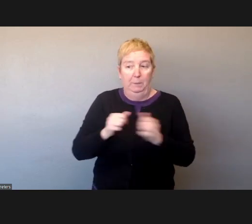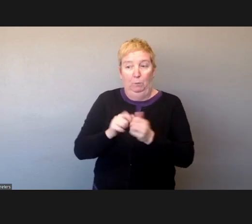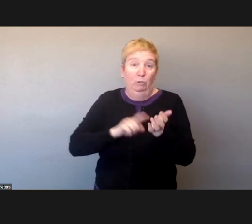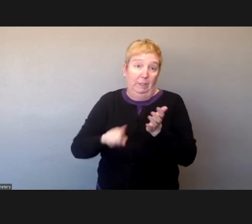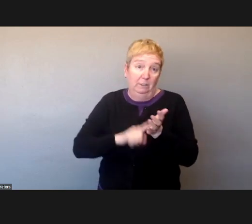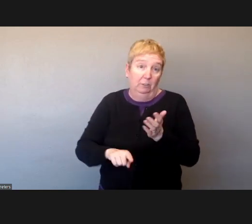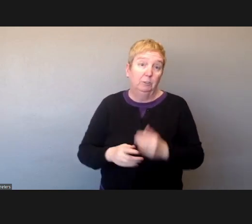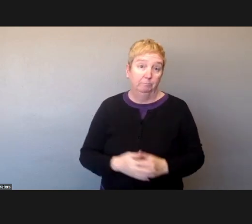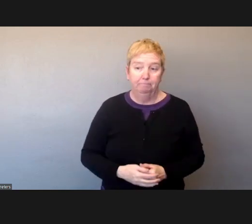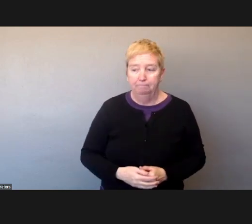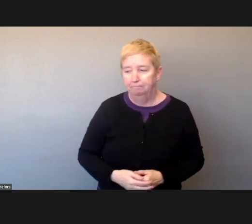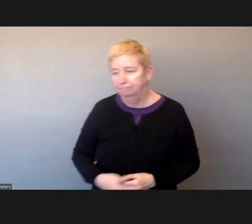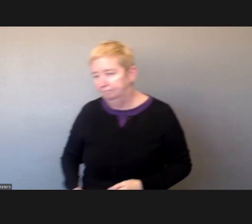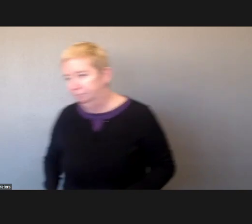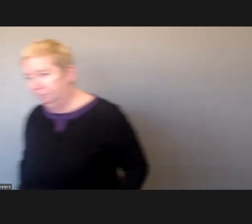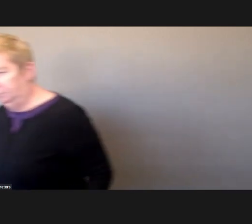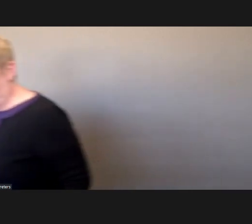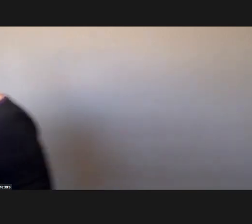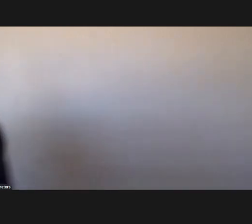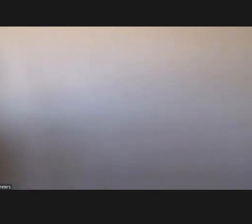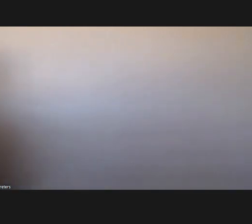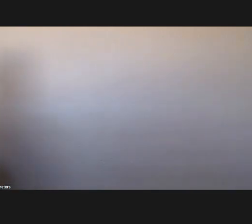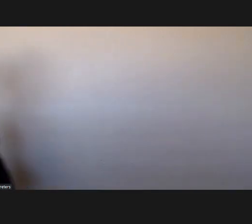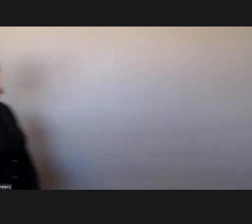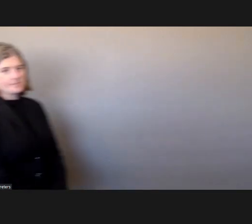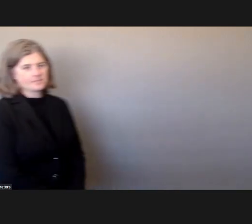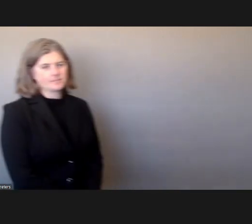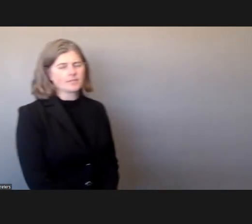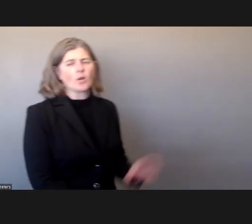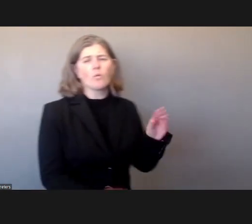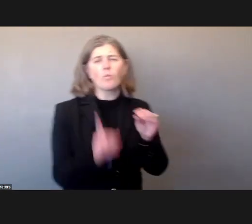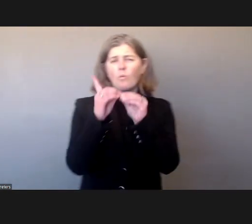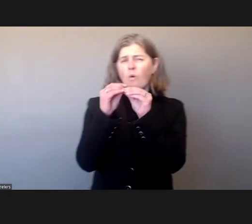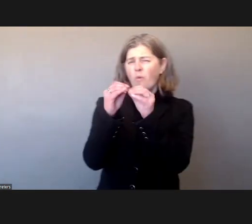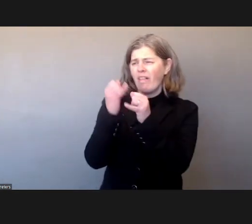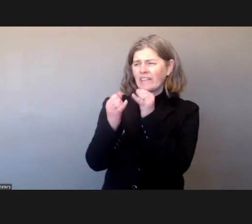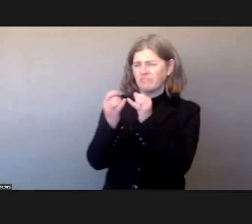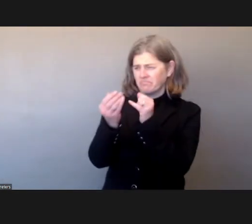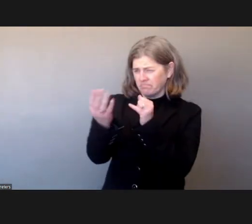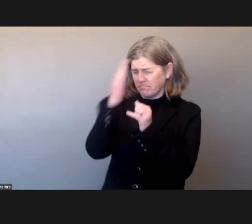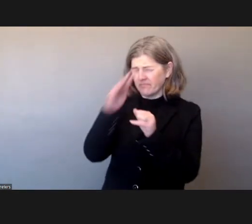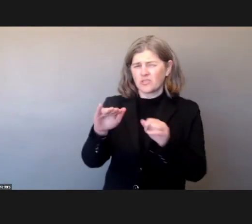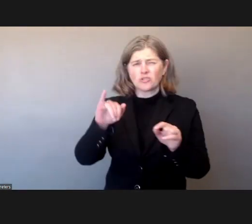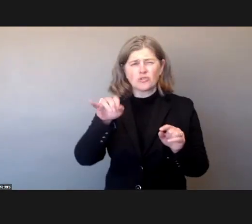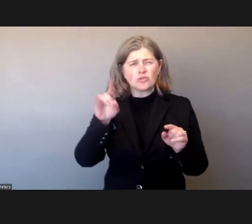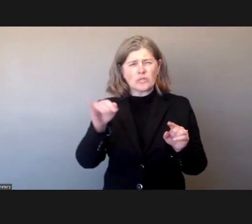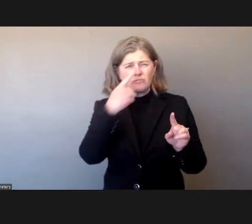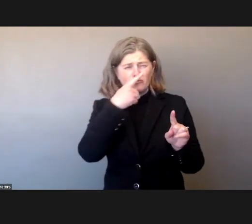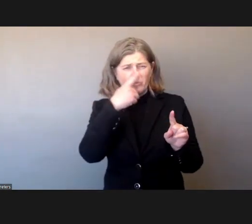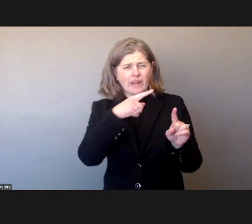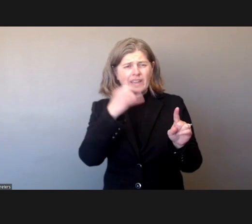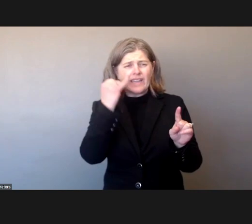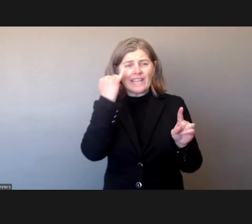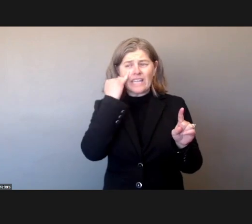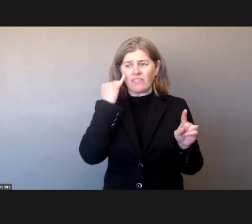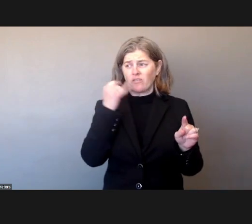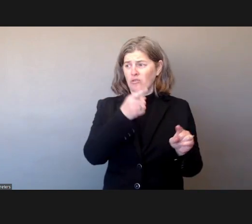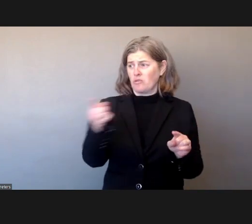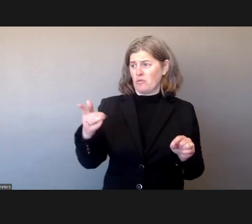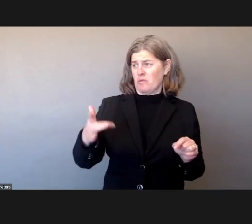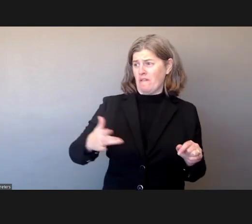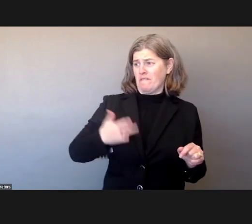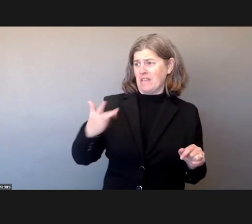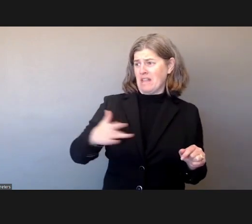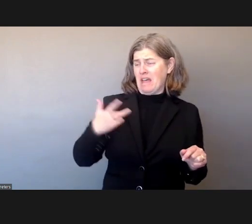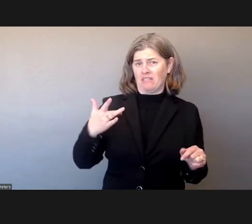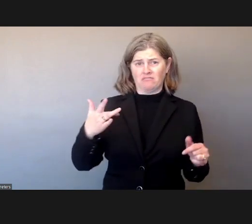Thanks. All I right. would say one last thing though, Jody, if you feel like you might have symptoms of